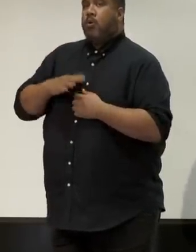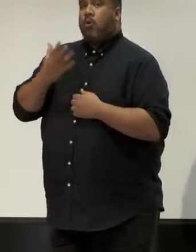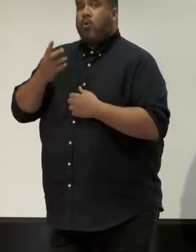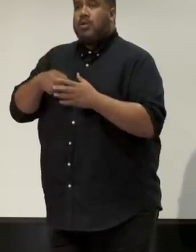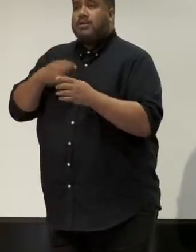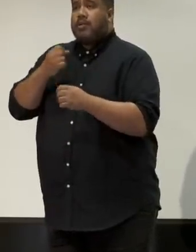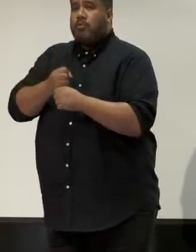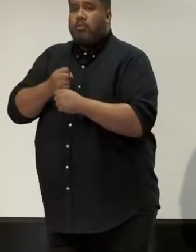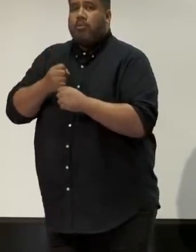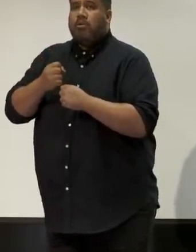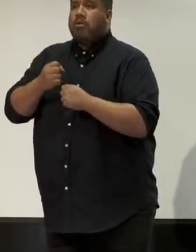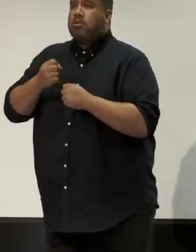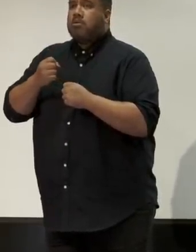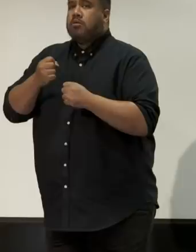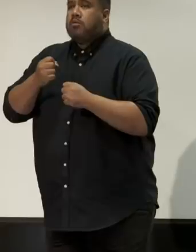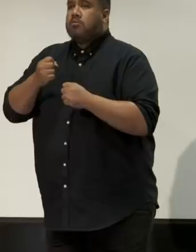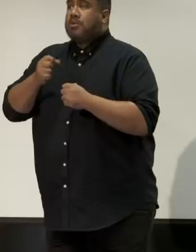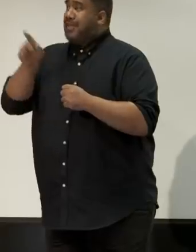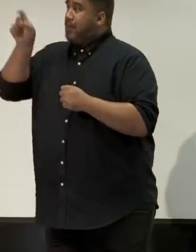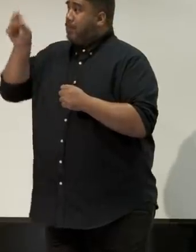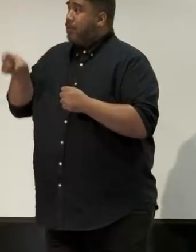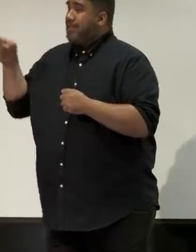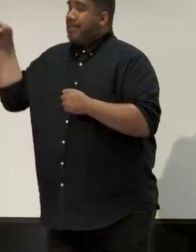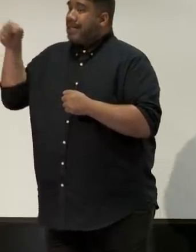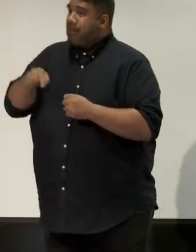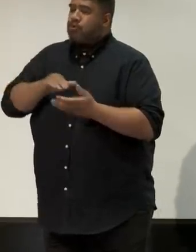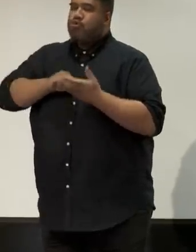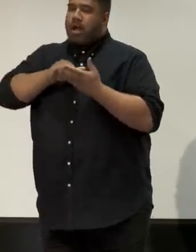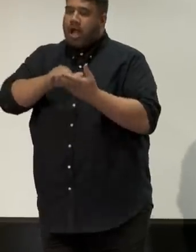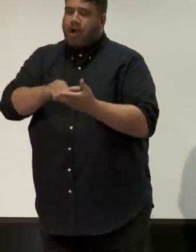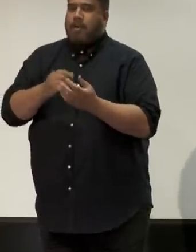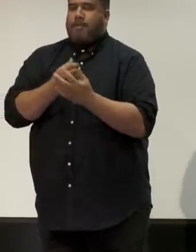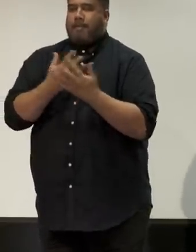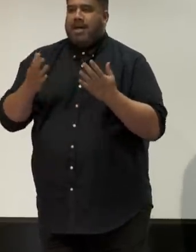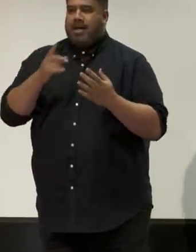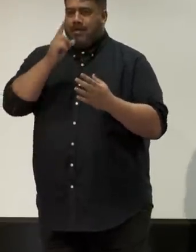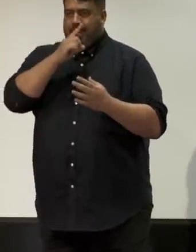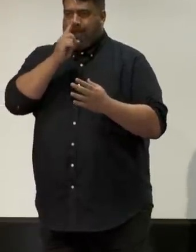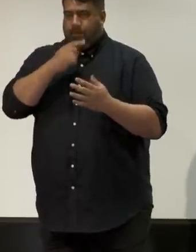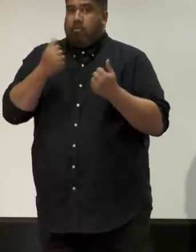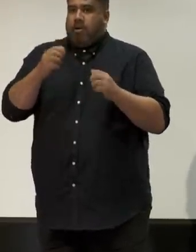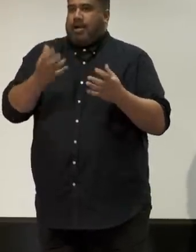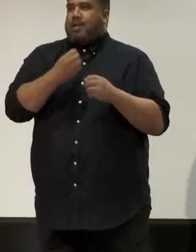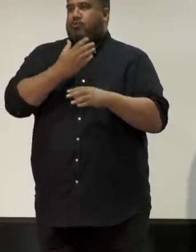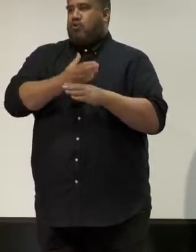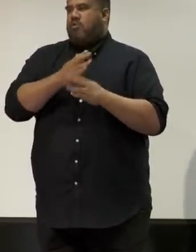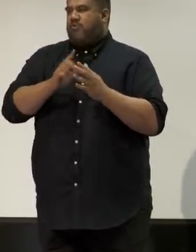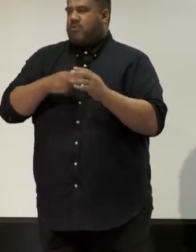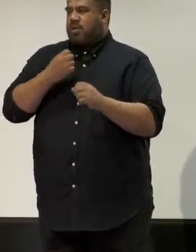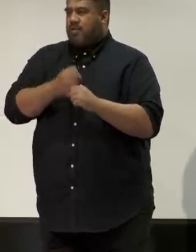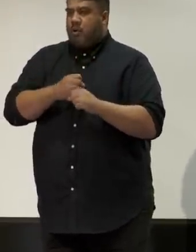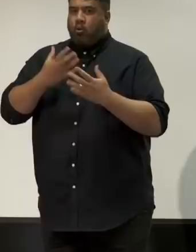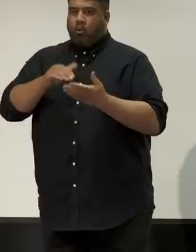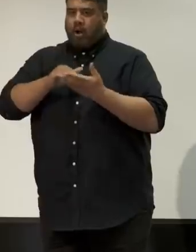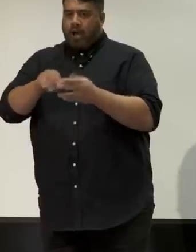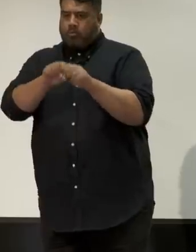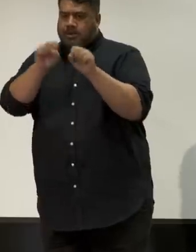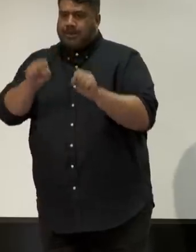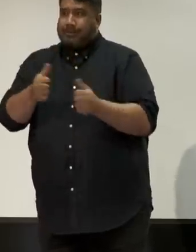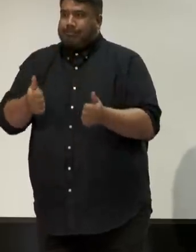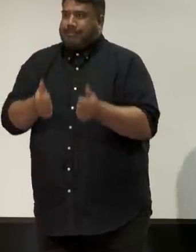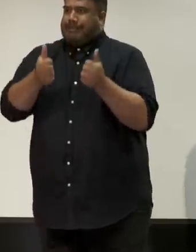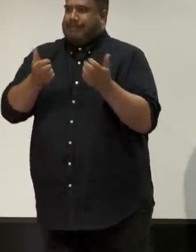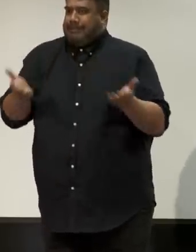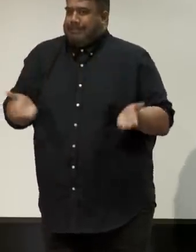here, possibly hundreds or thousands of jobs are affected. Yeah, coming in the front. Can you elaborate what that means for tangihanga and funeral? For